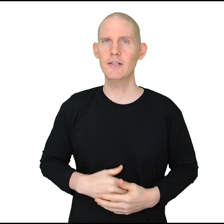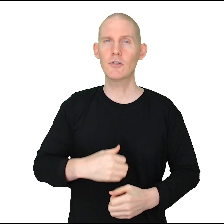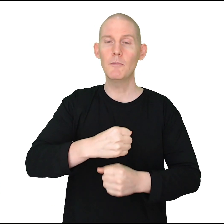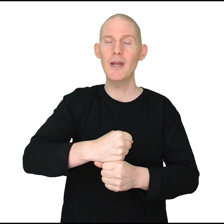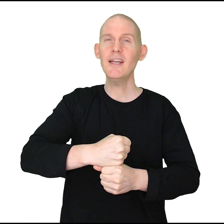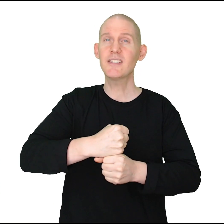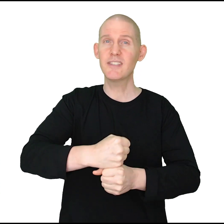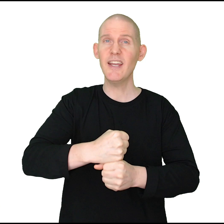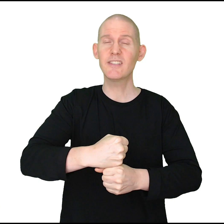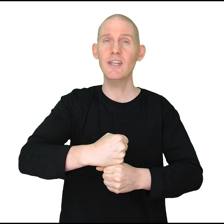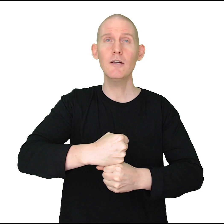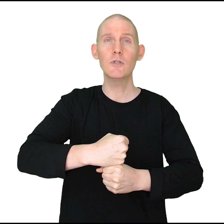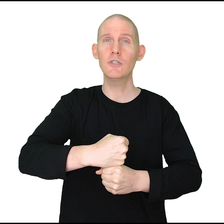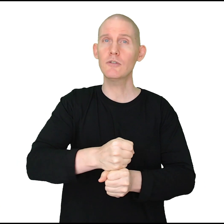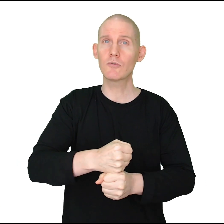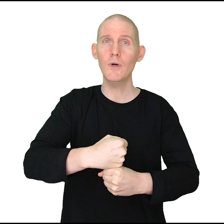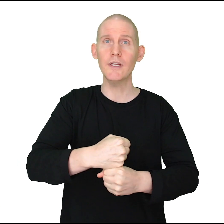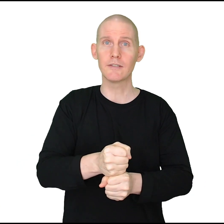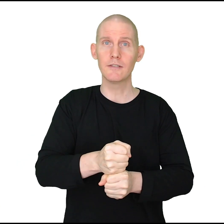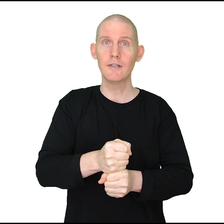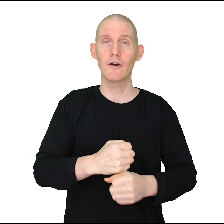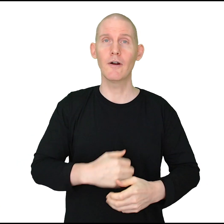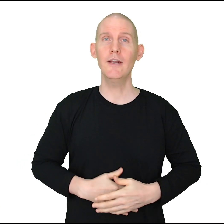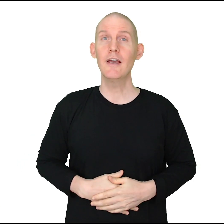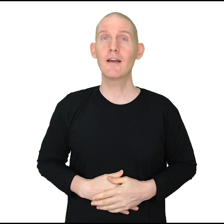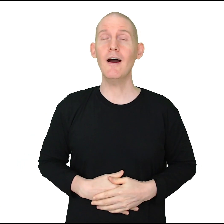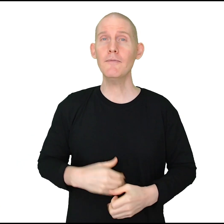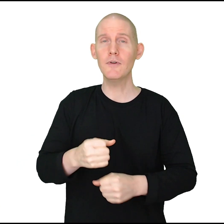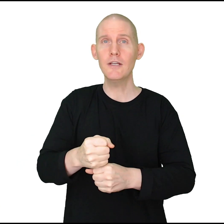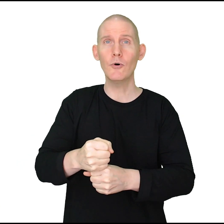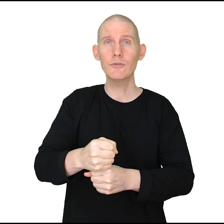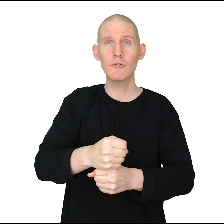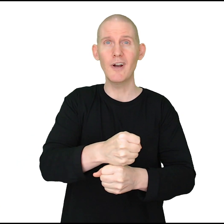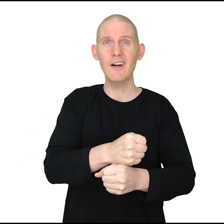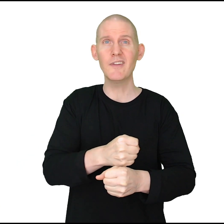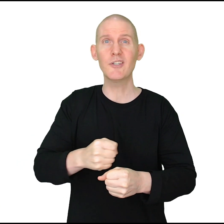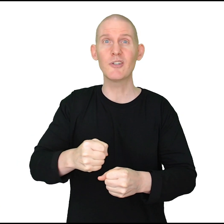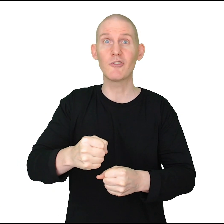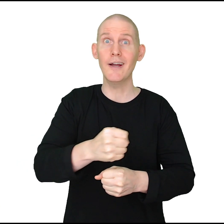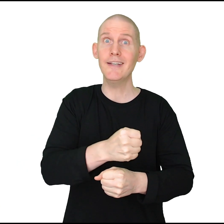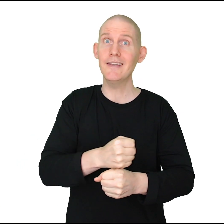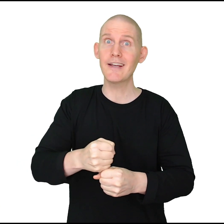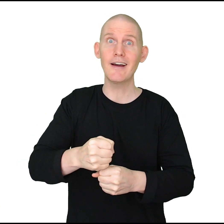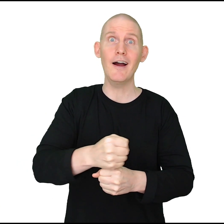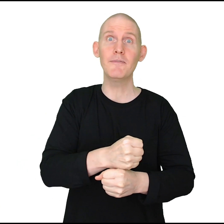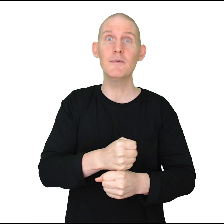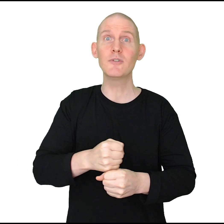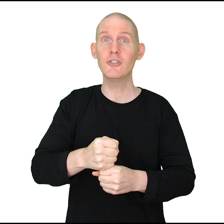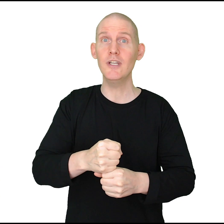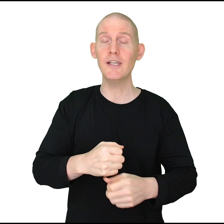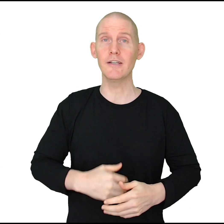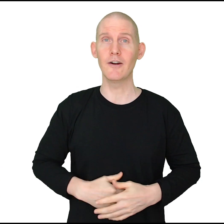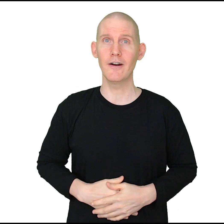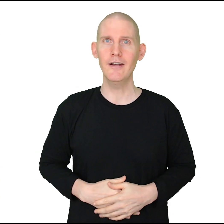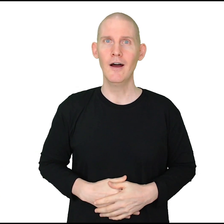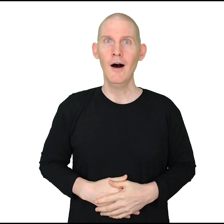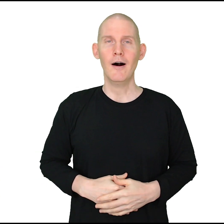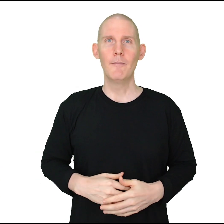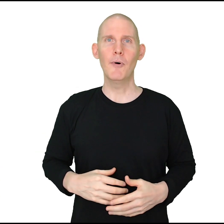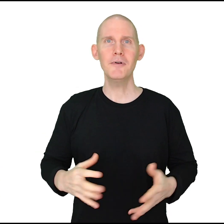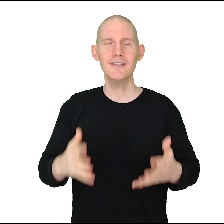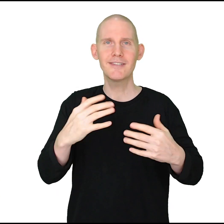All right, so make stays here and we just twist, right? Coffee goes around like you're grinding that coffee machine, all